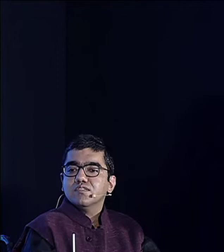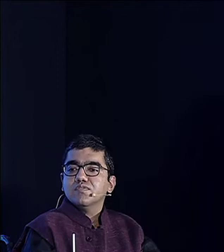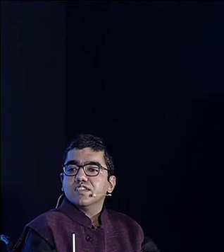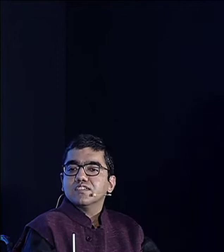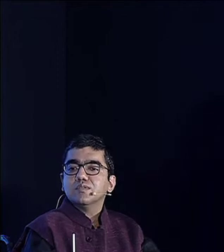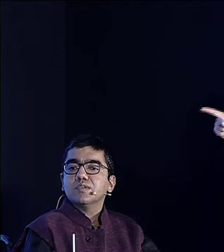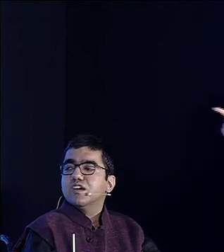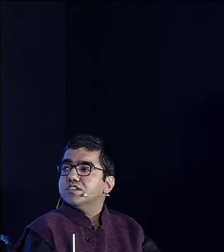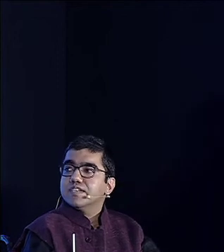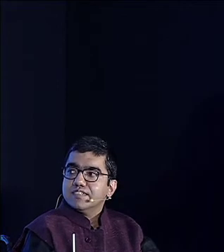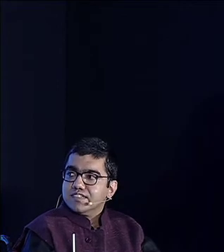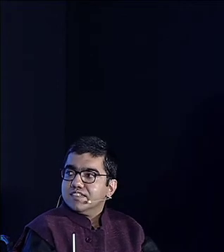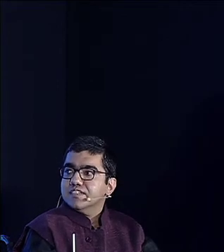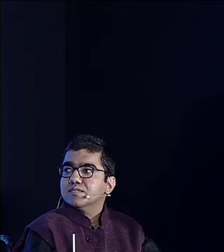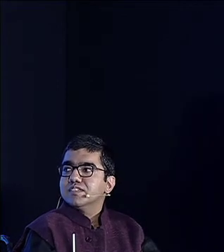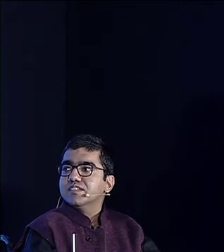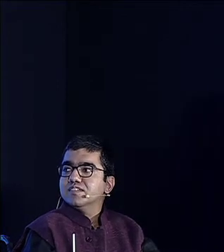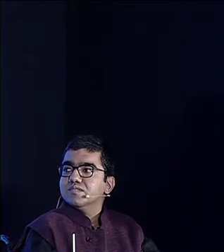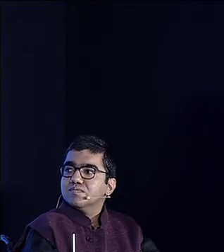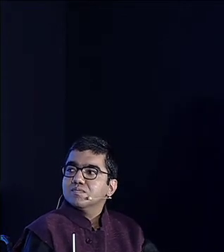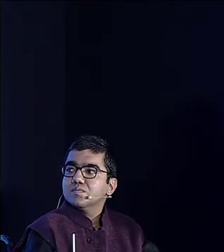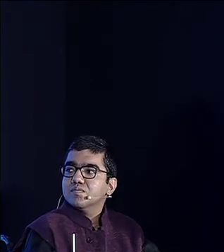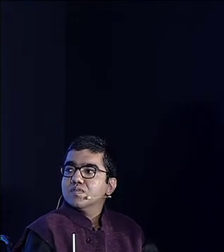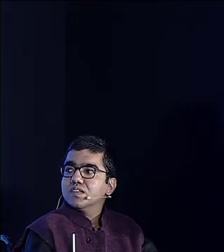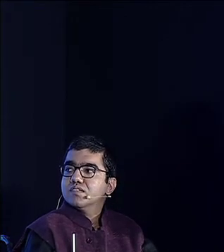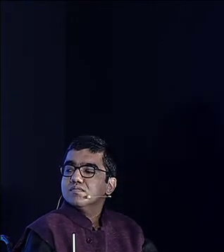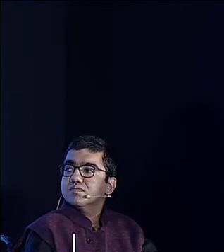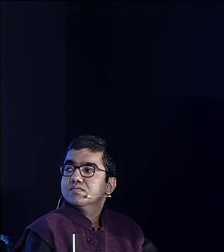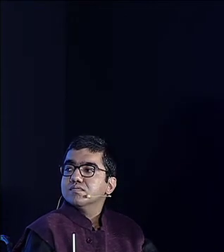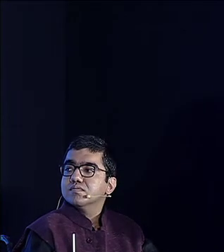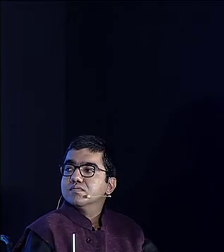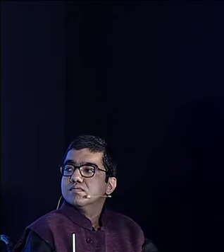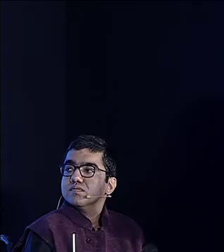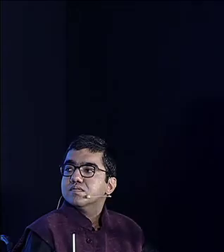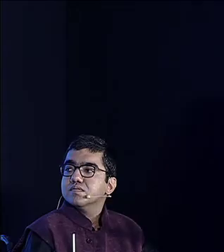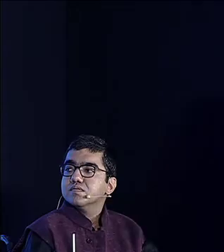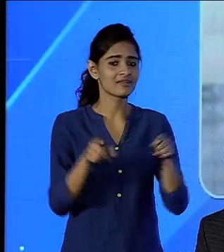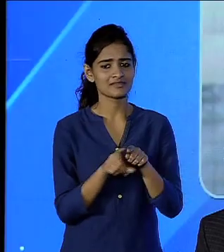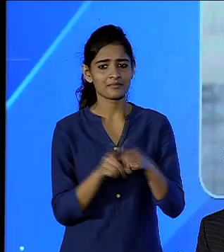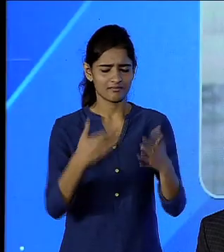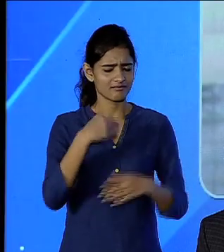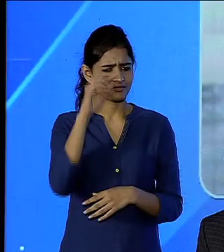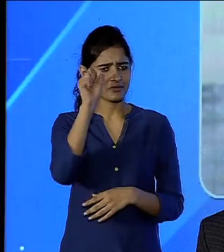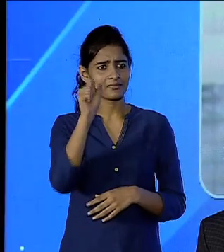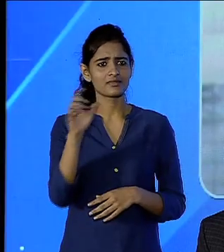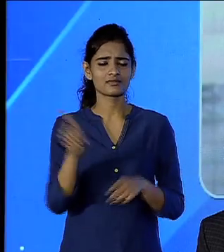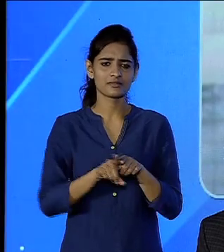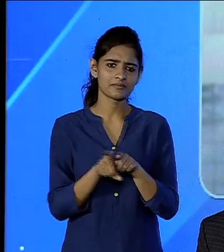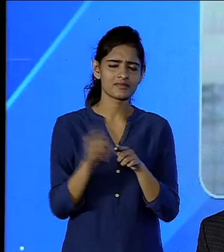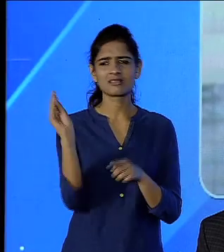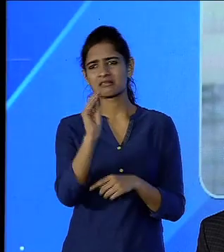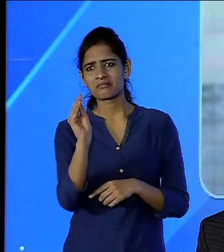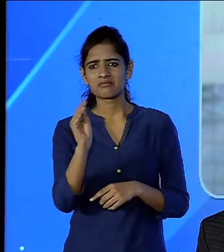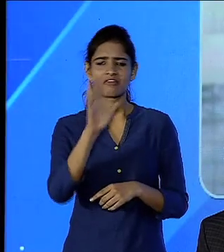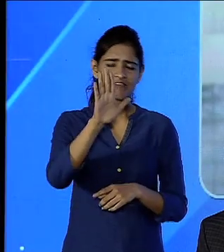Microsoft Office accessible, but how did you get interested in disability? That's a great question. I can remember probably about 5